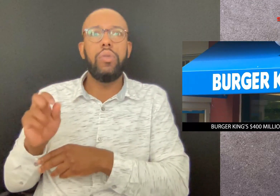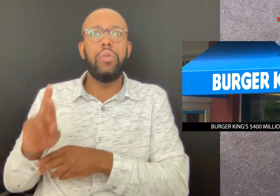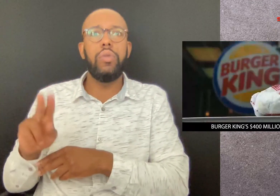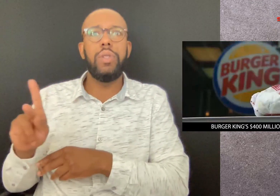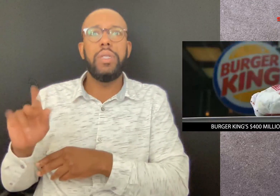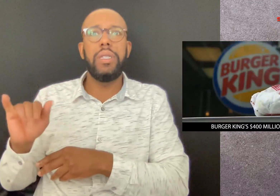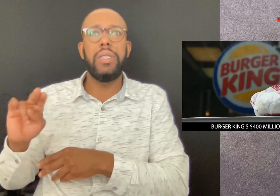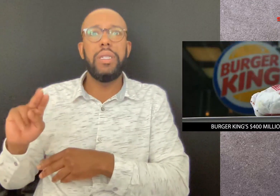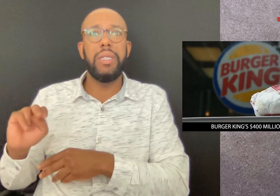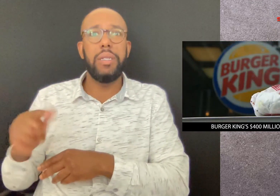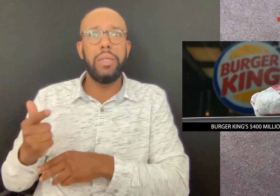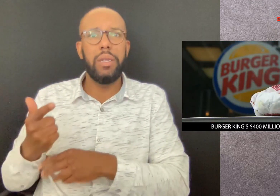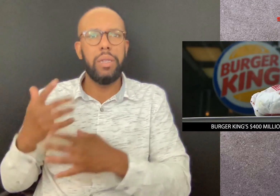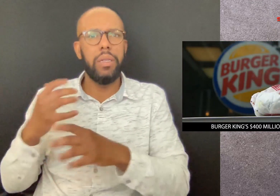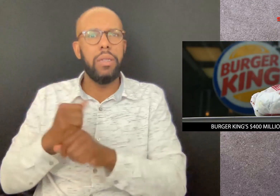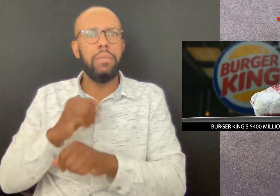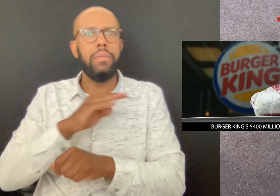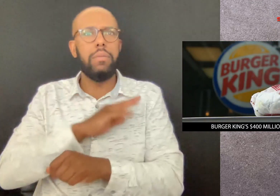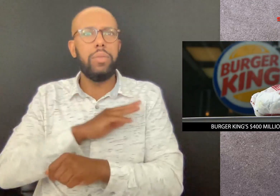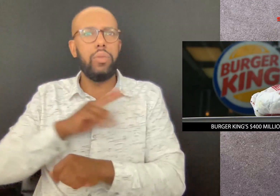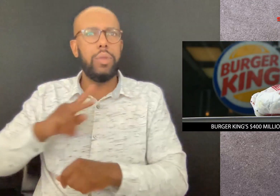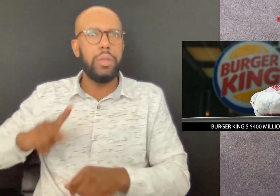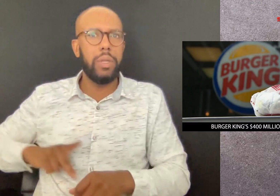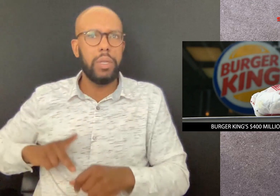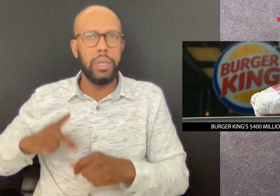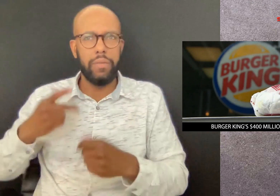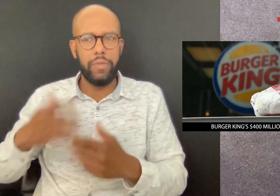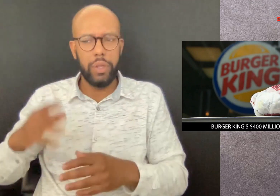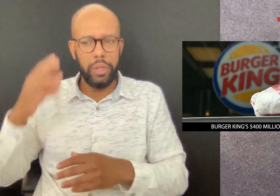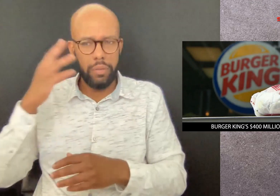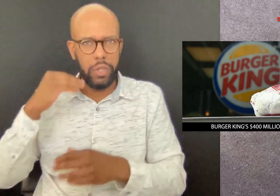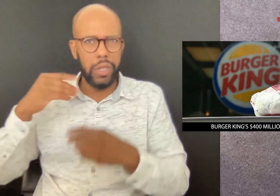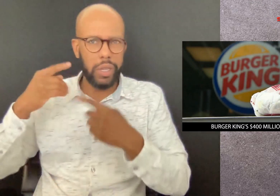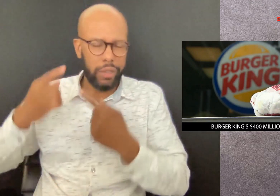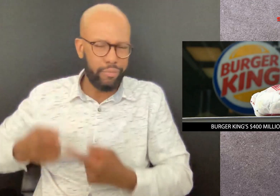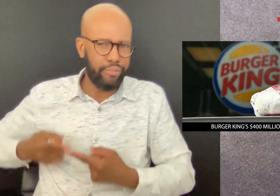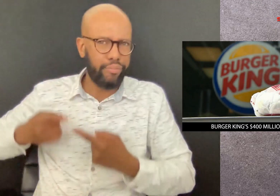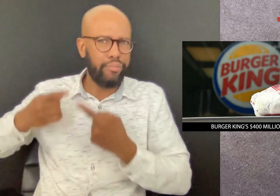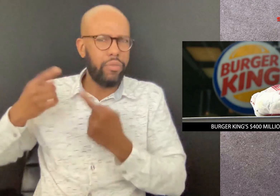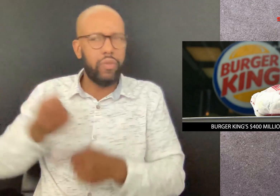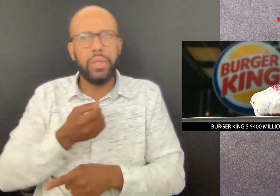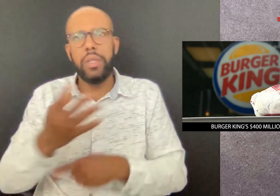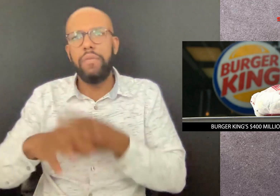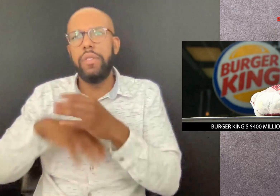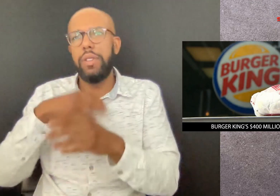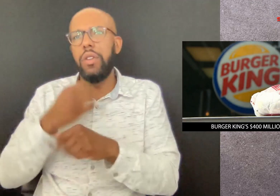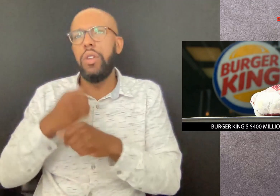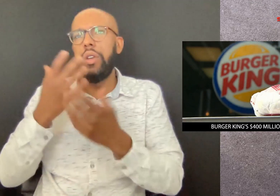burger king has experienced a rough few years falling further and further behind its competitors